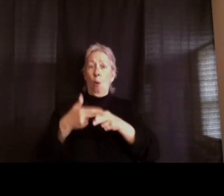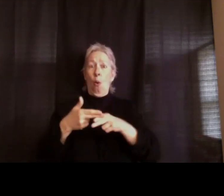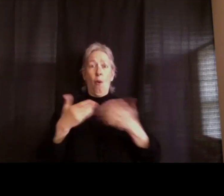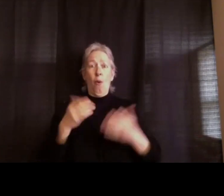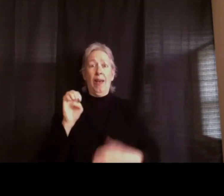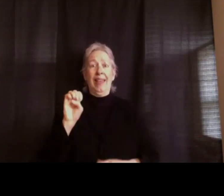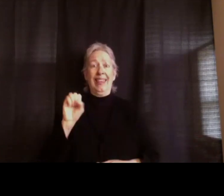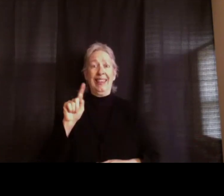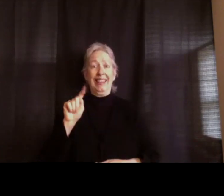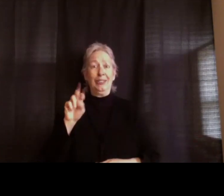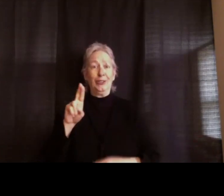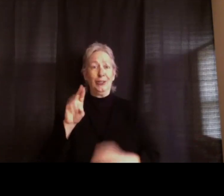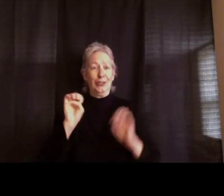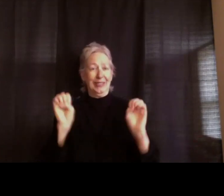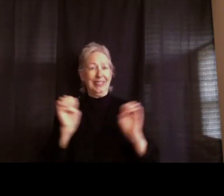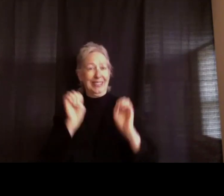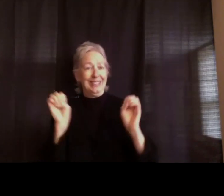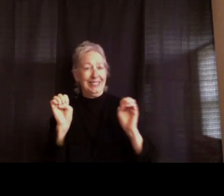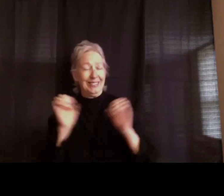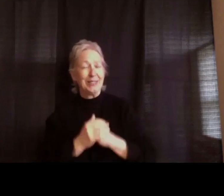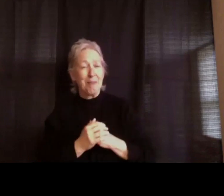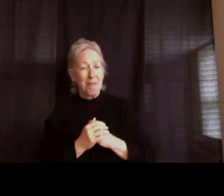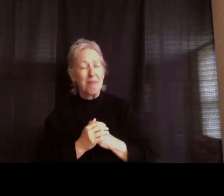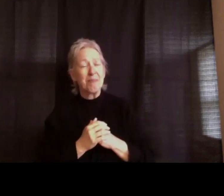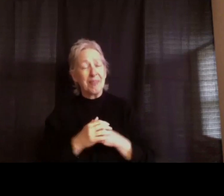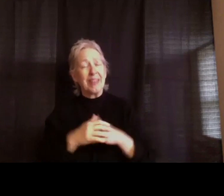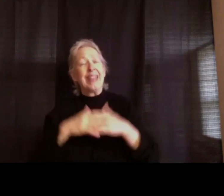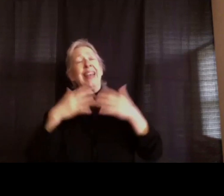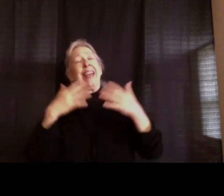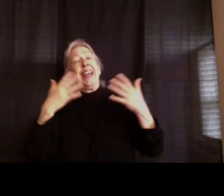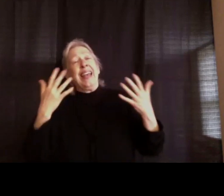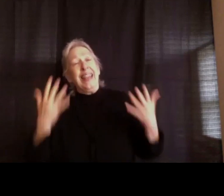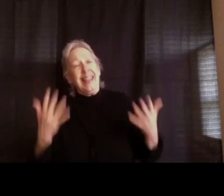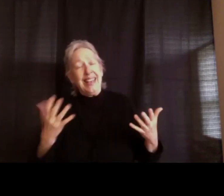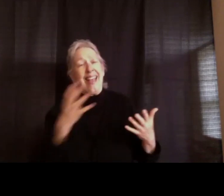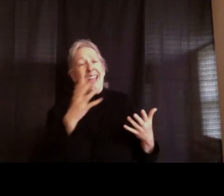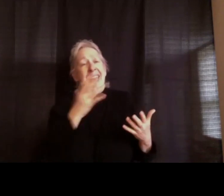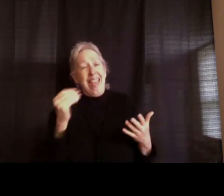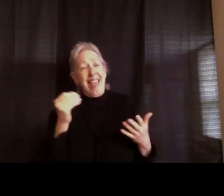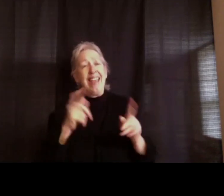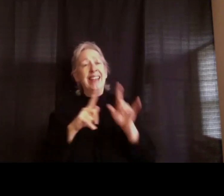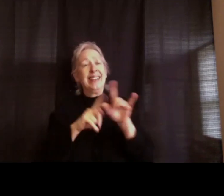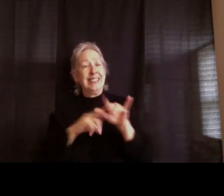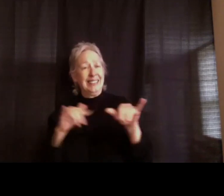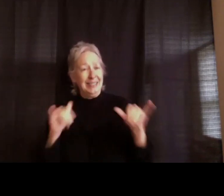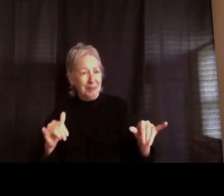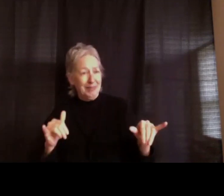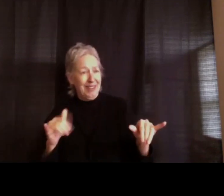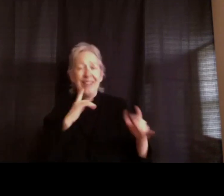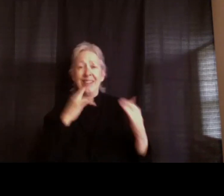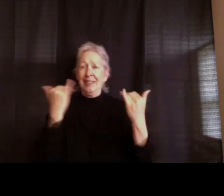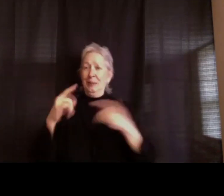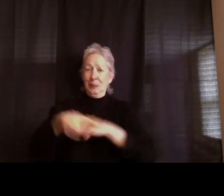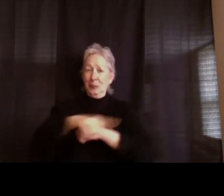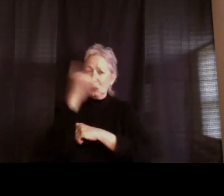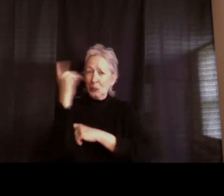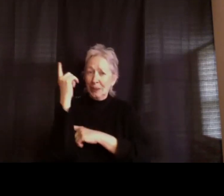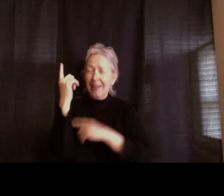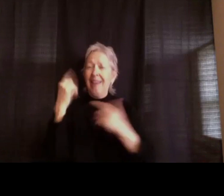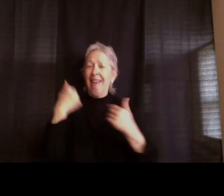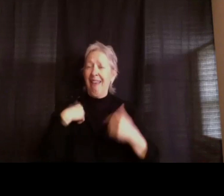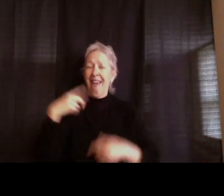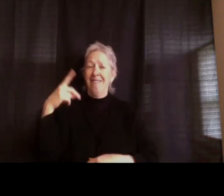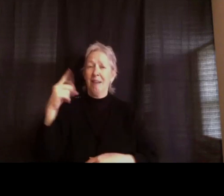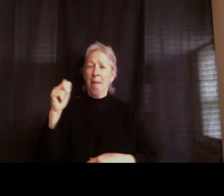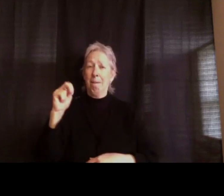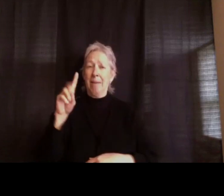And yet, in the midst of a global pandemic, how does one actually live as